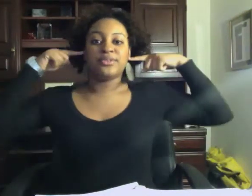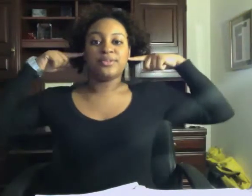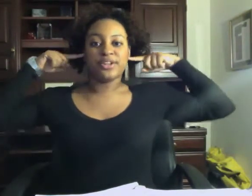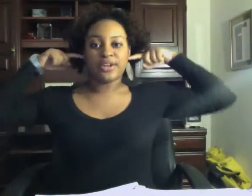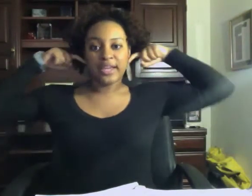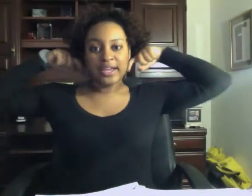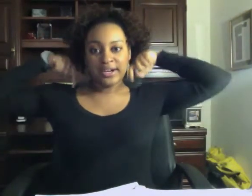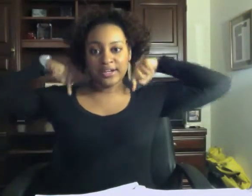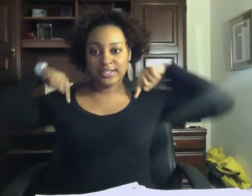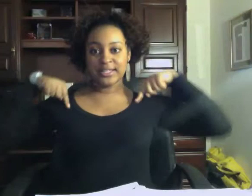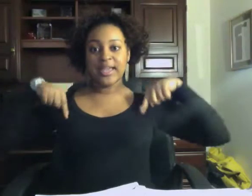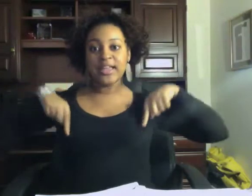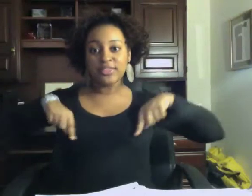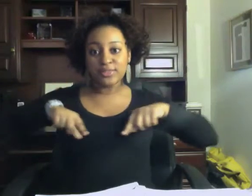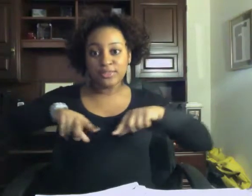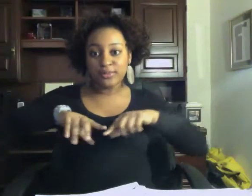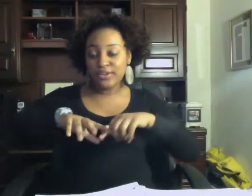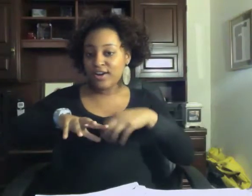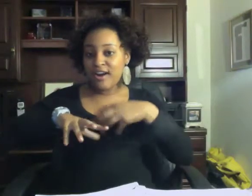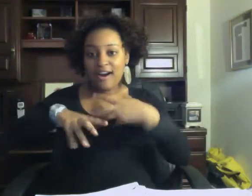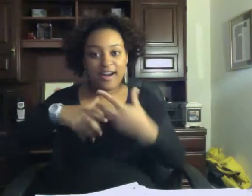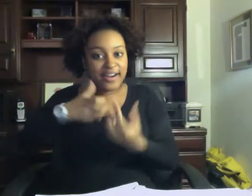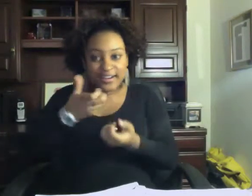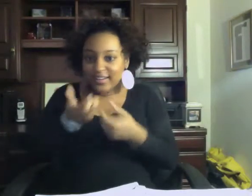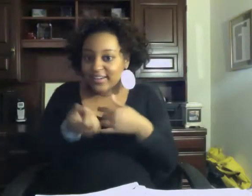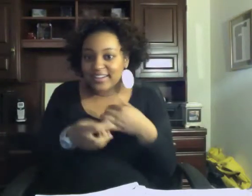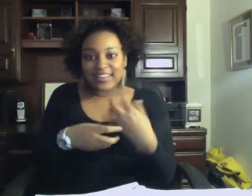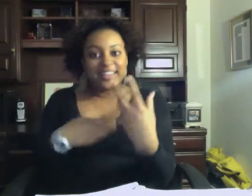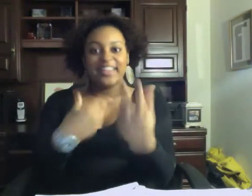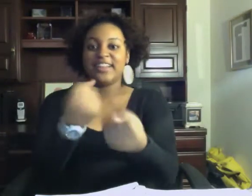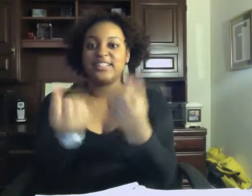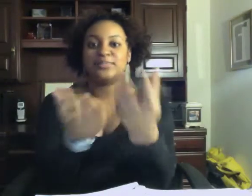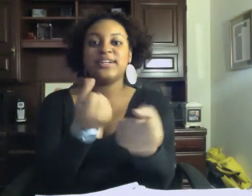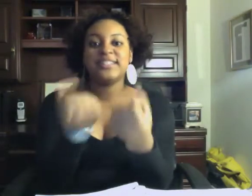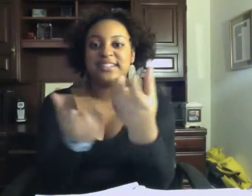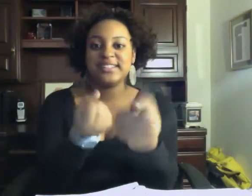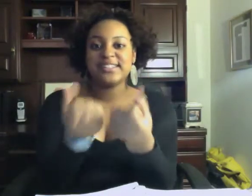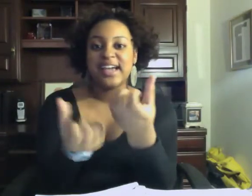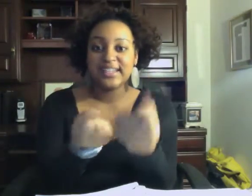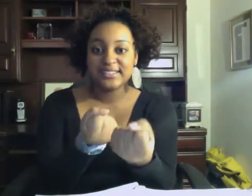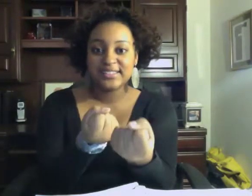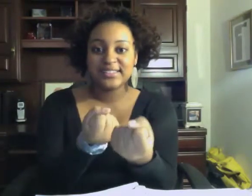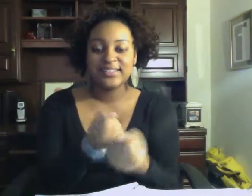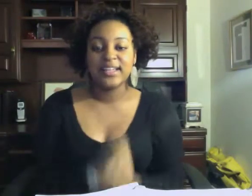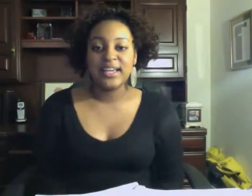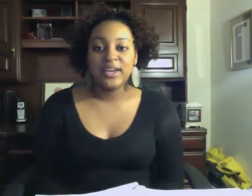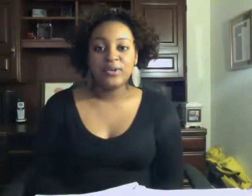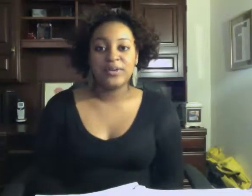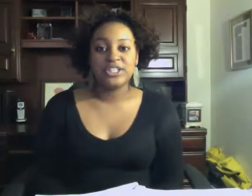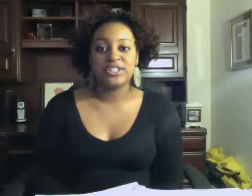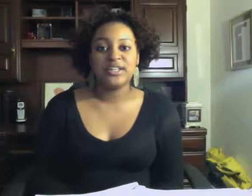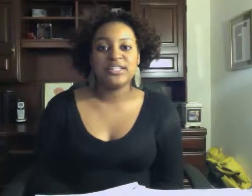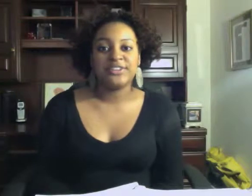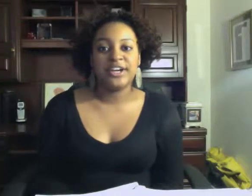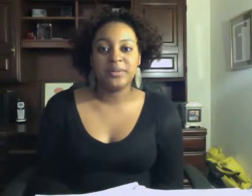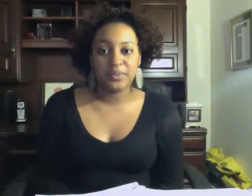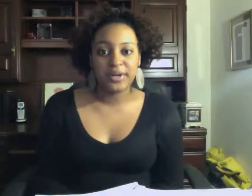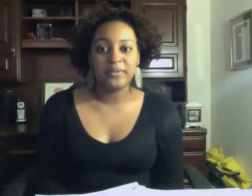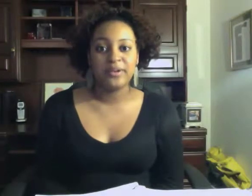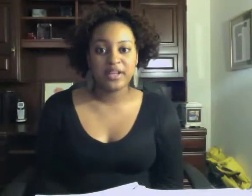your ears, through your heart, and express it in signs, which is very important when it comes